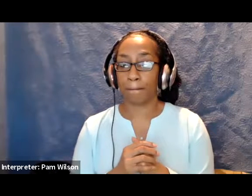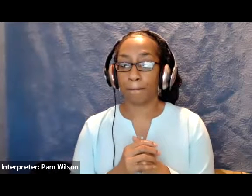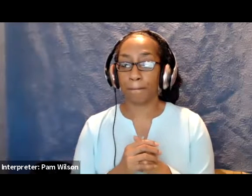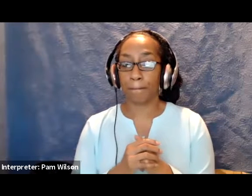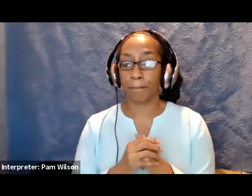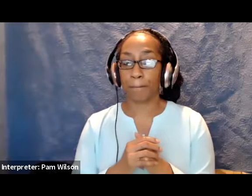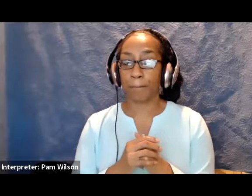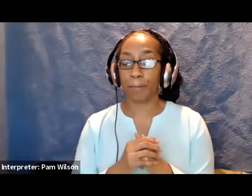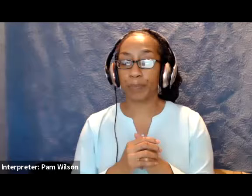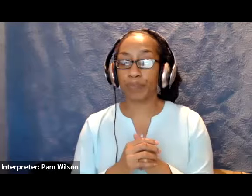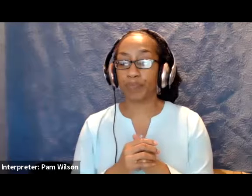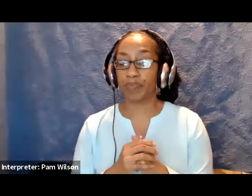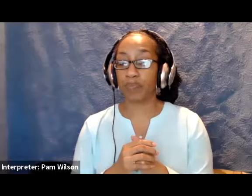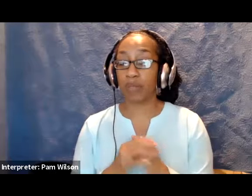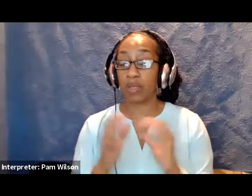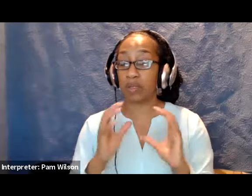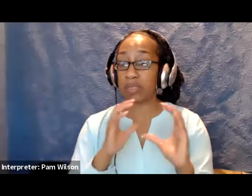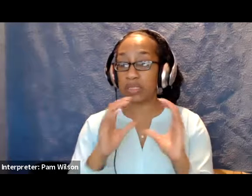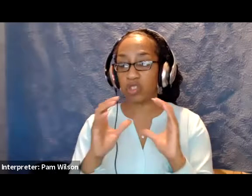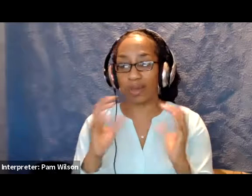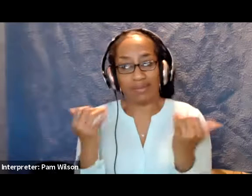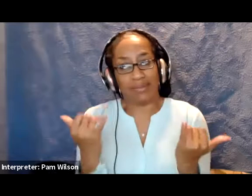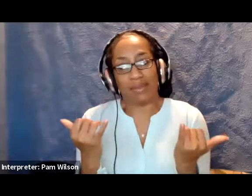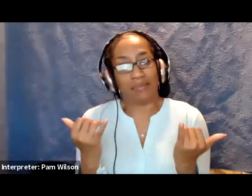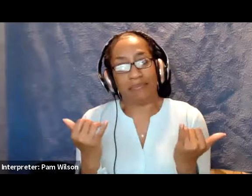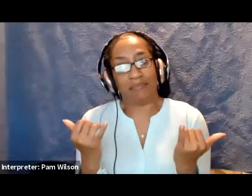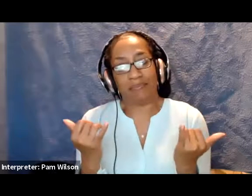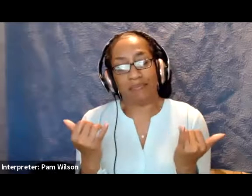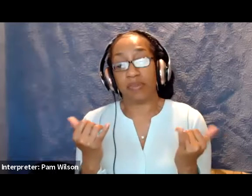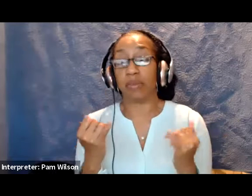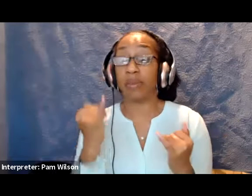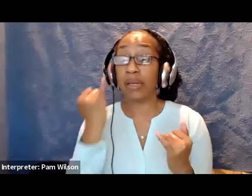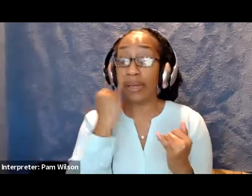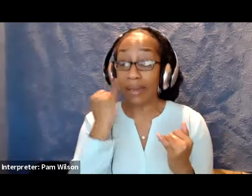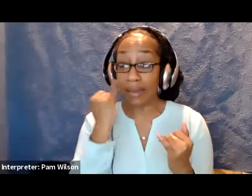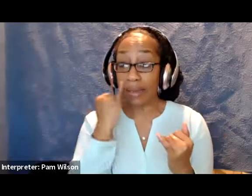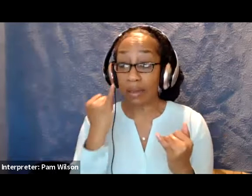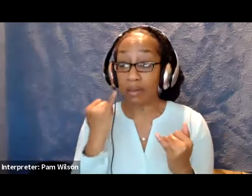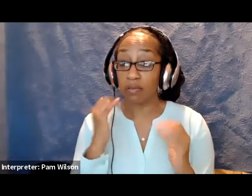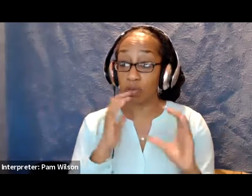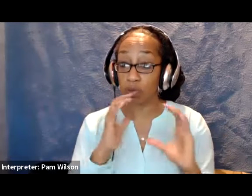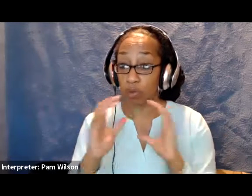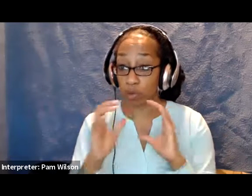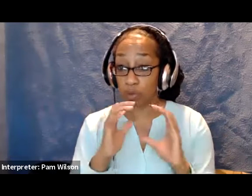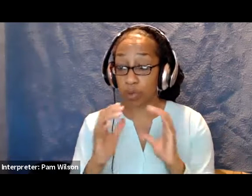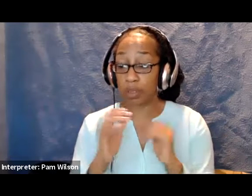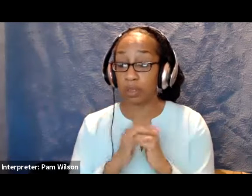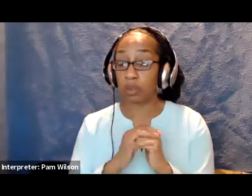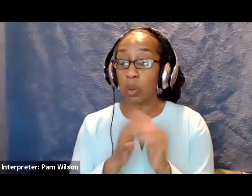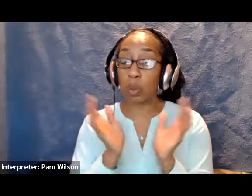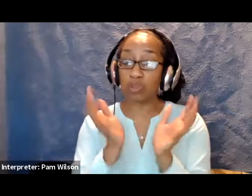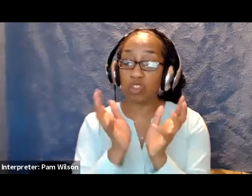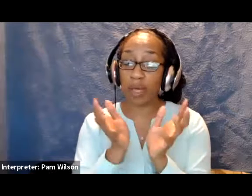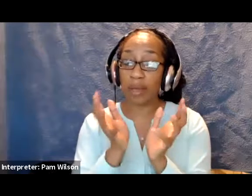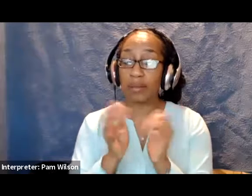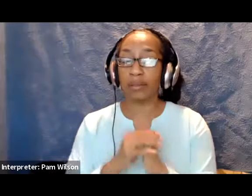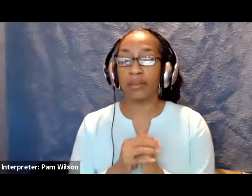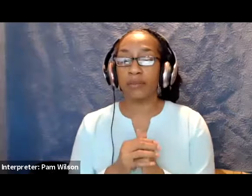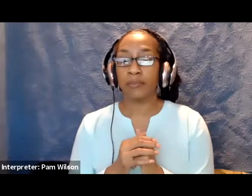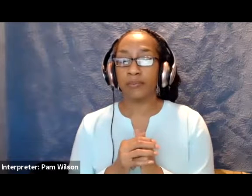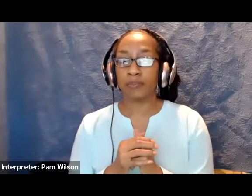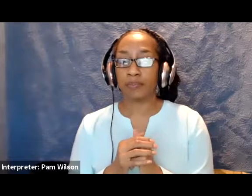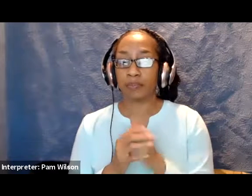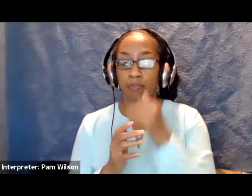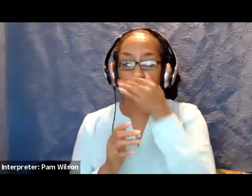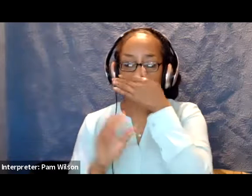to chat, we won't be doing that today, but if you were, you would,